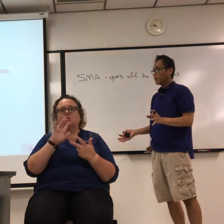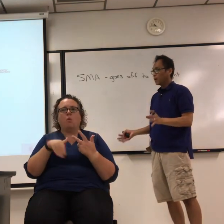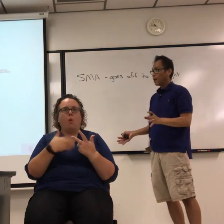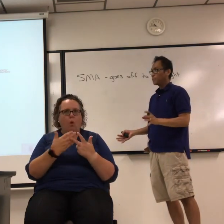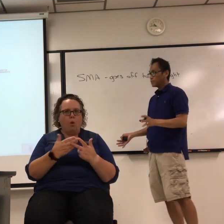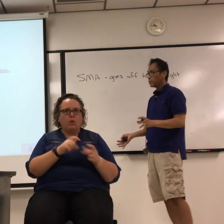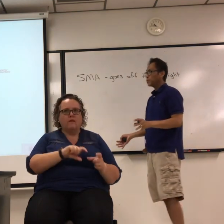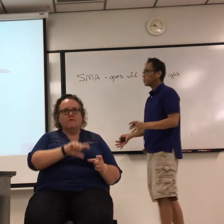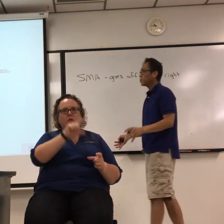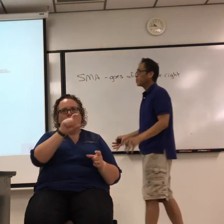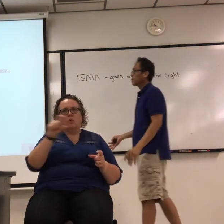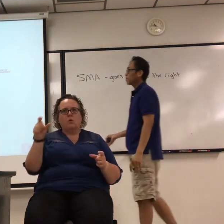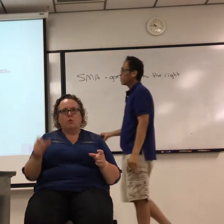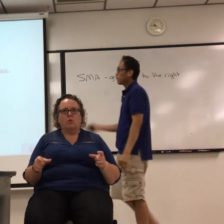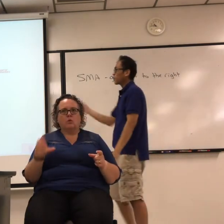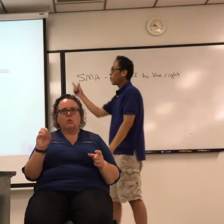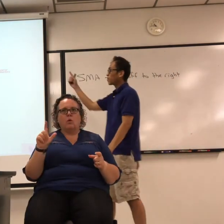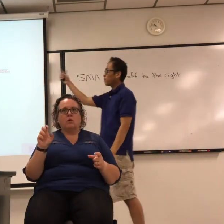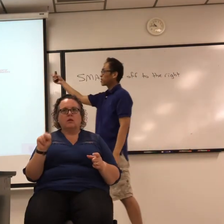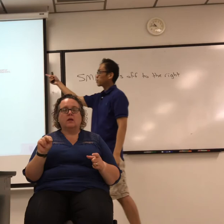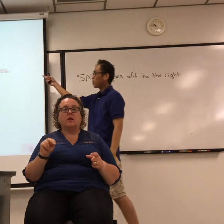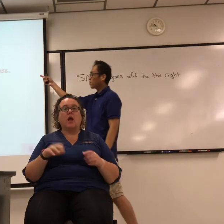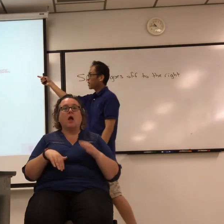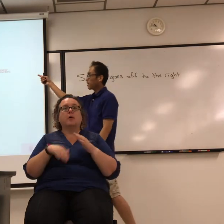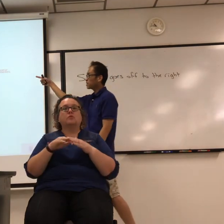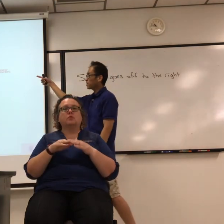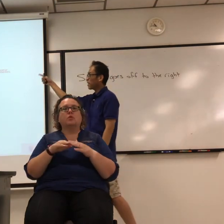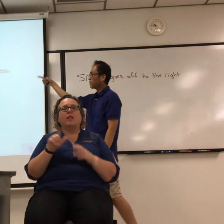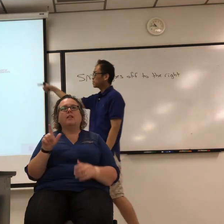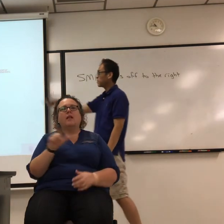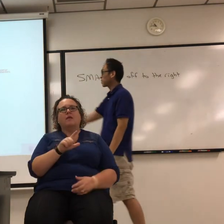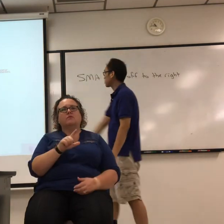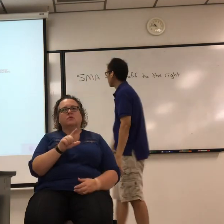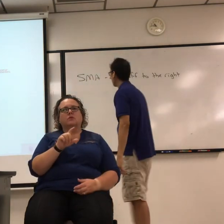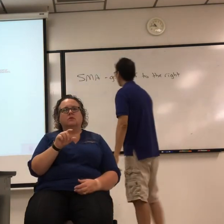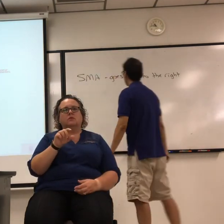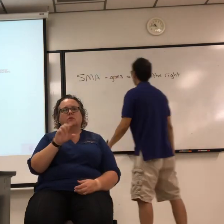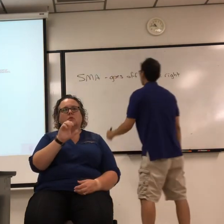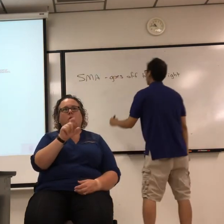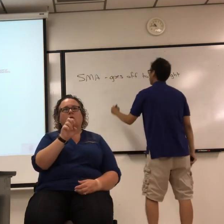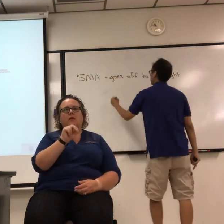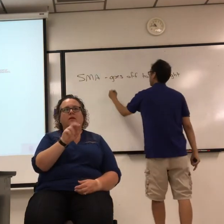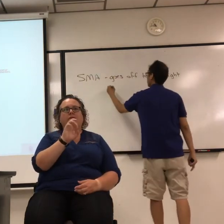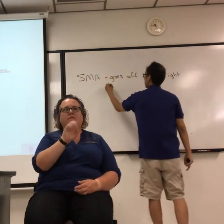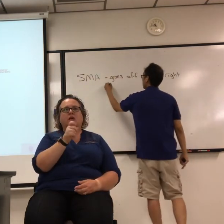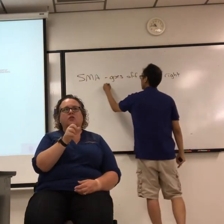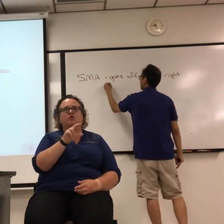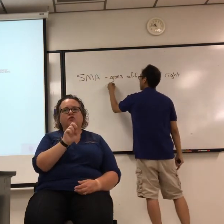colon up to left colic flexure, although you can't see that in this picture.